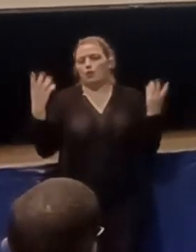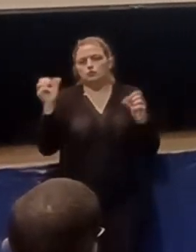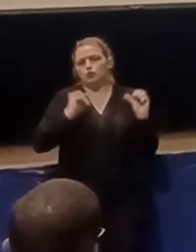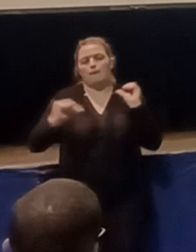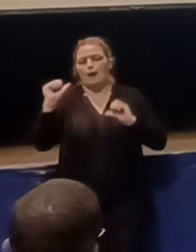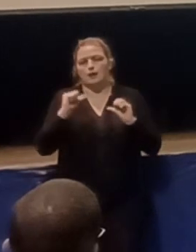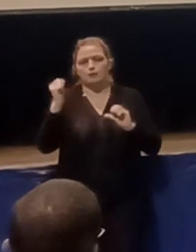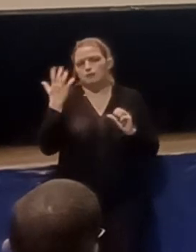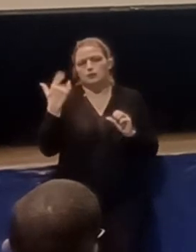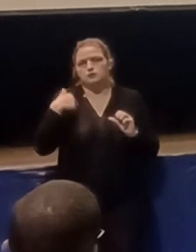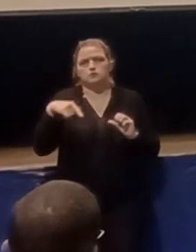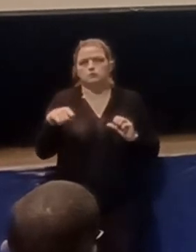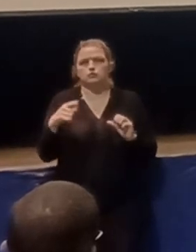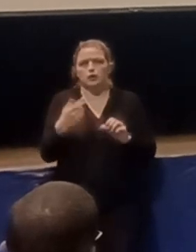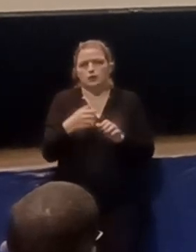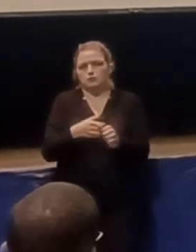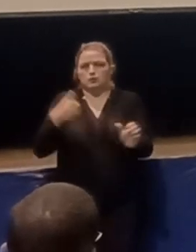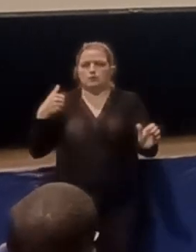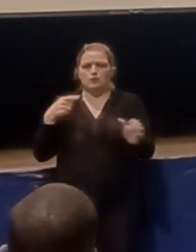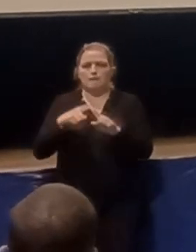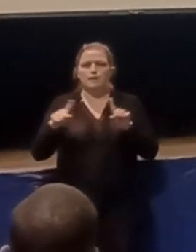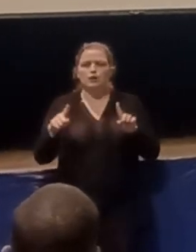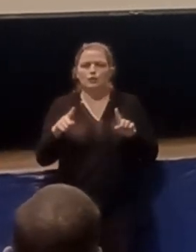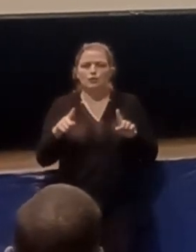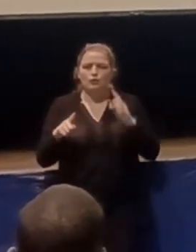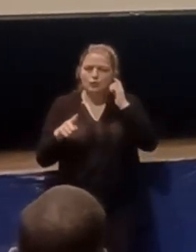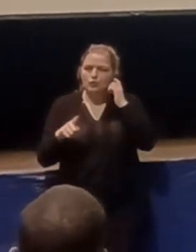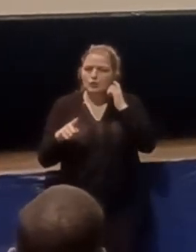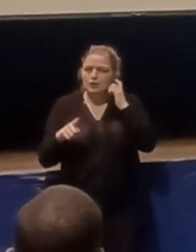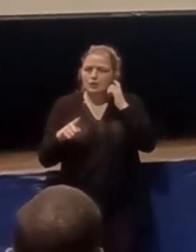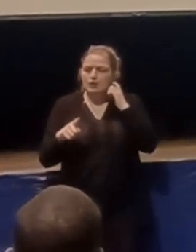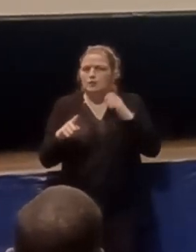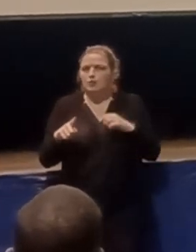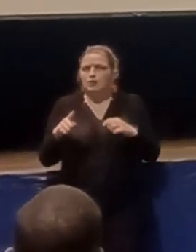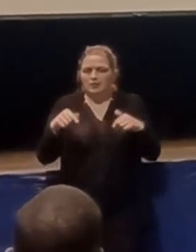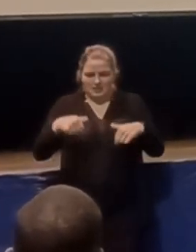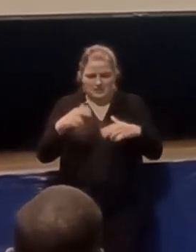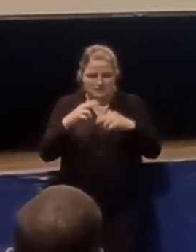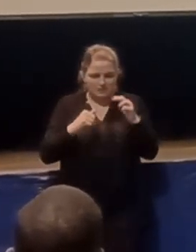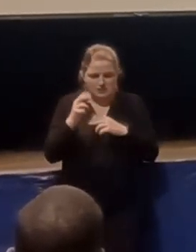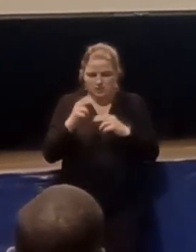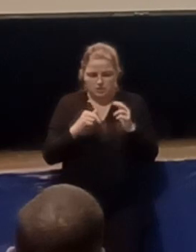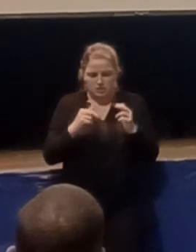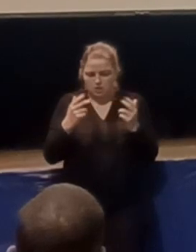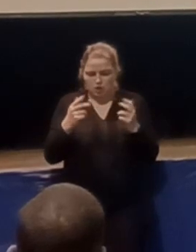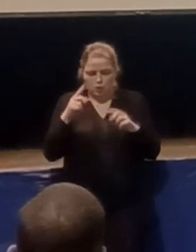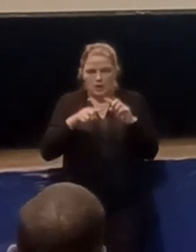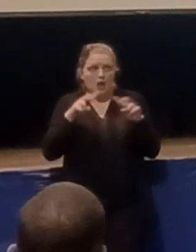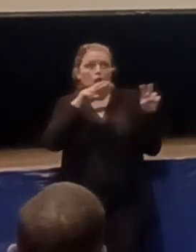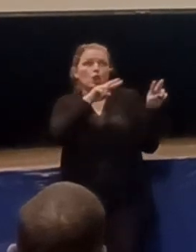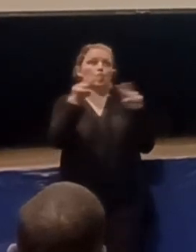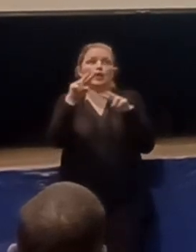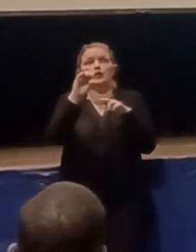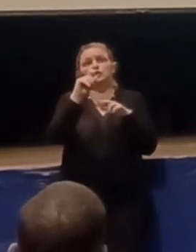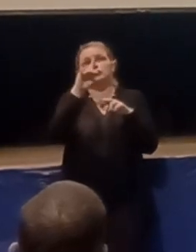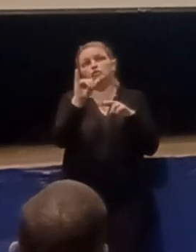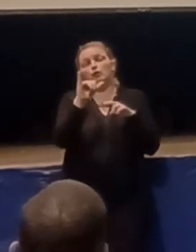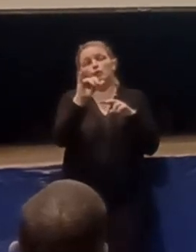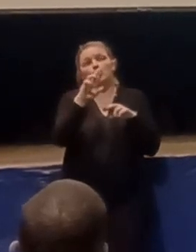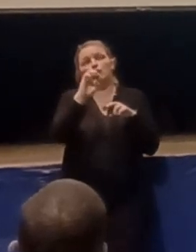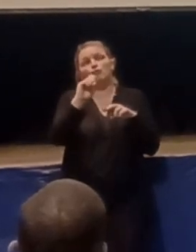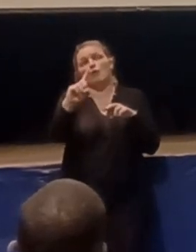this setback, or the fact that, with this facility, you will no longer be able to look down Stoneley Road over to Forest